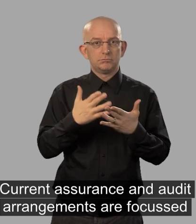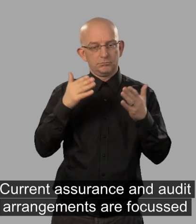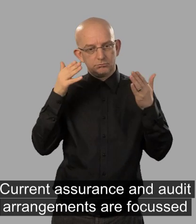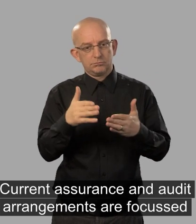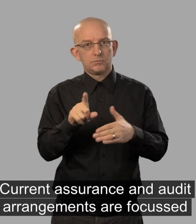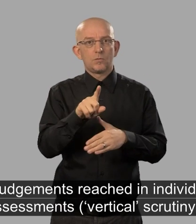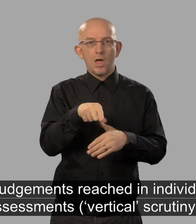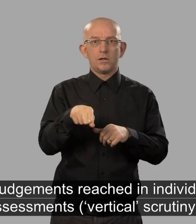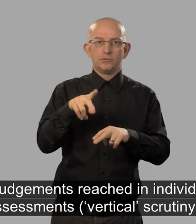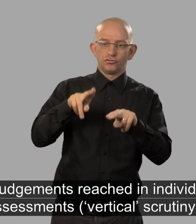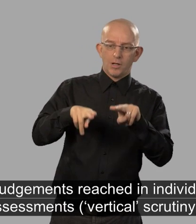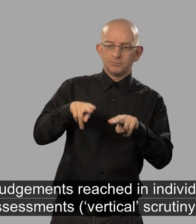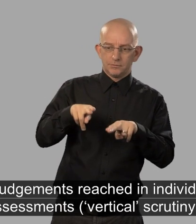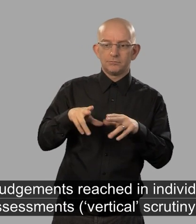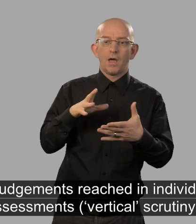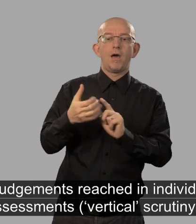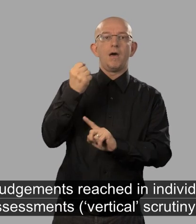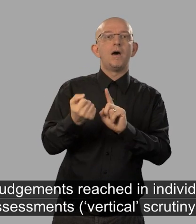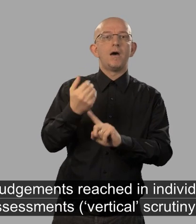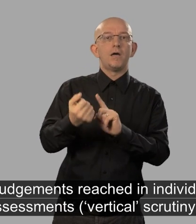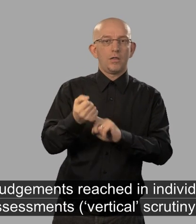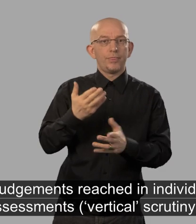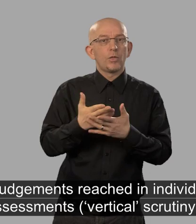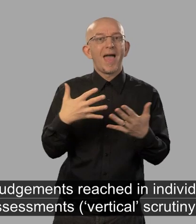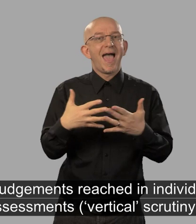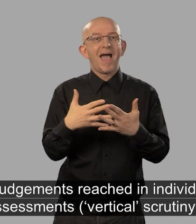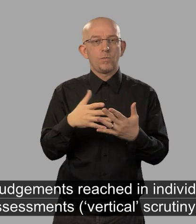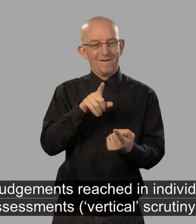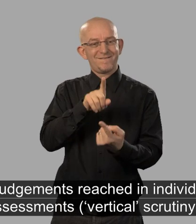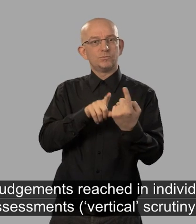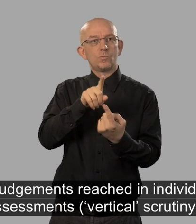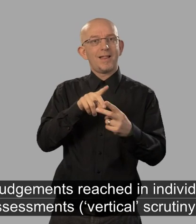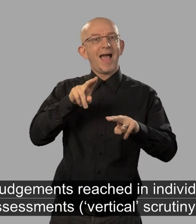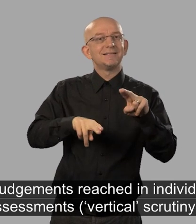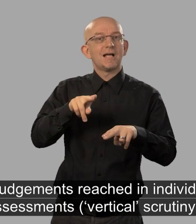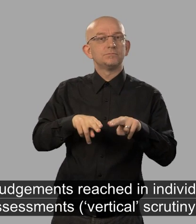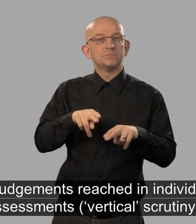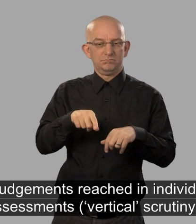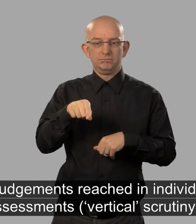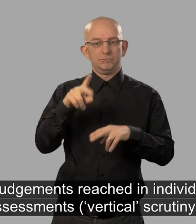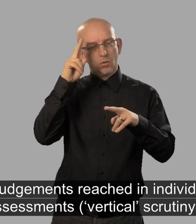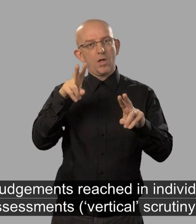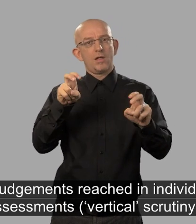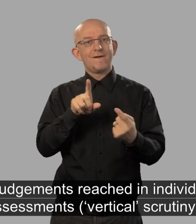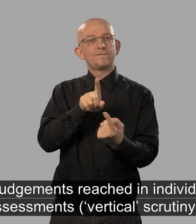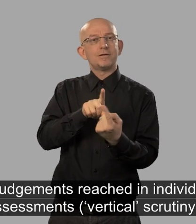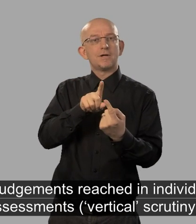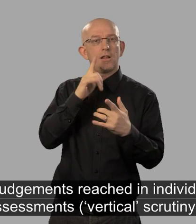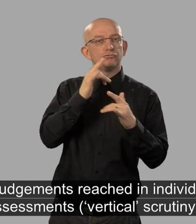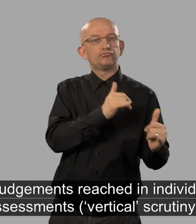on judgments reached in individual assessments, vertical scrutiny. This needs to be complemented by looking